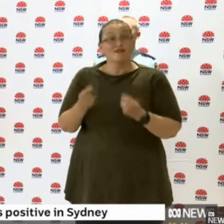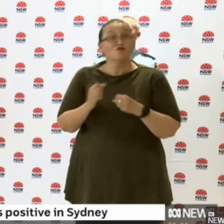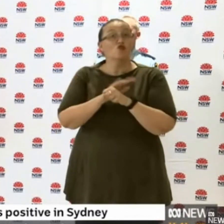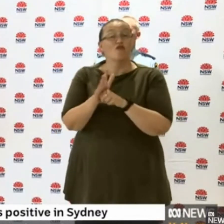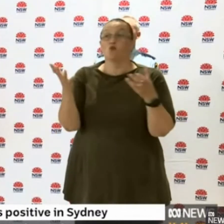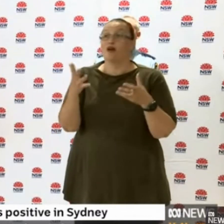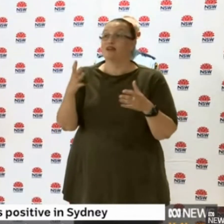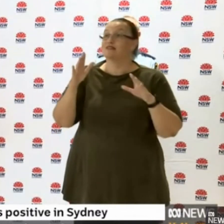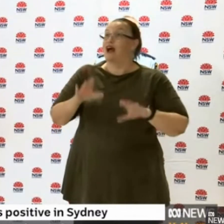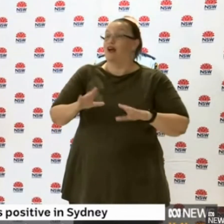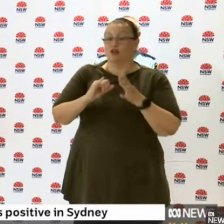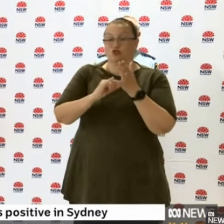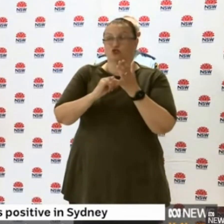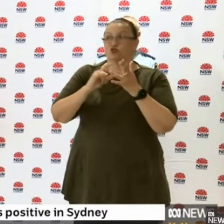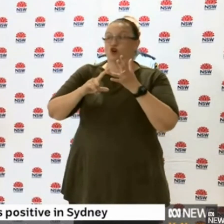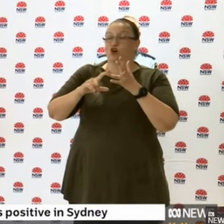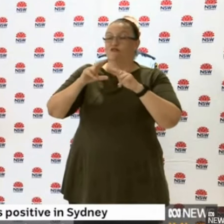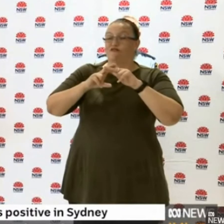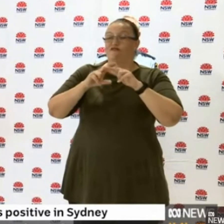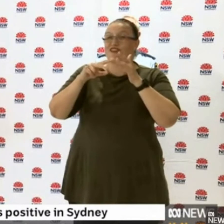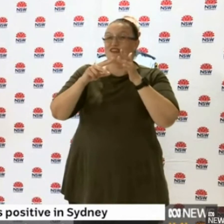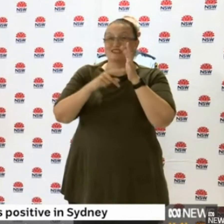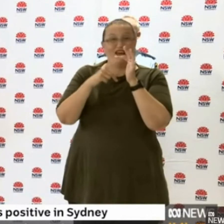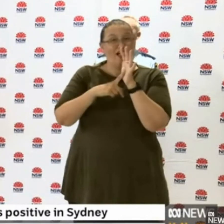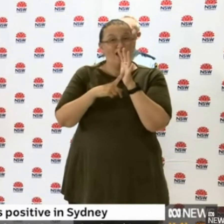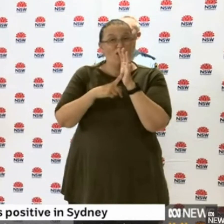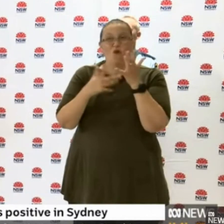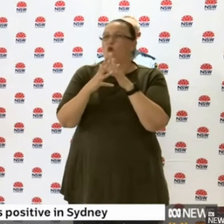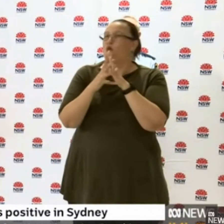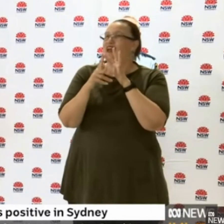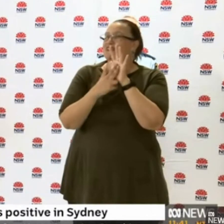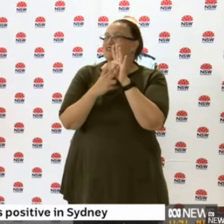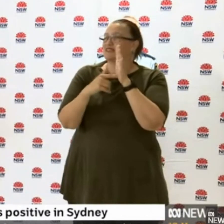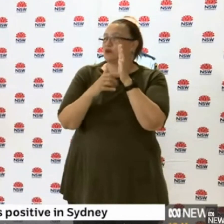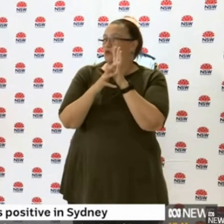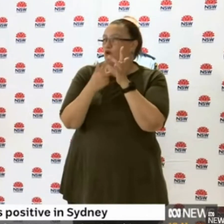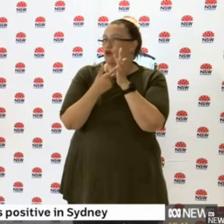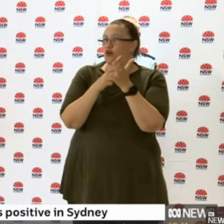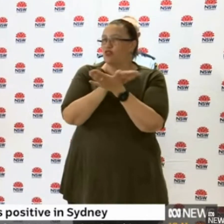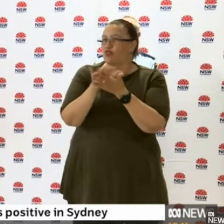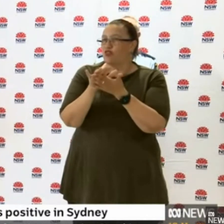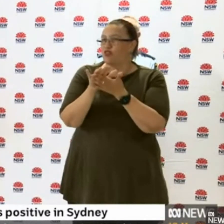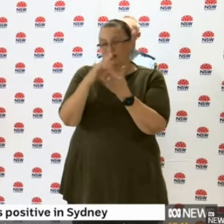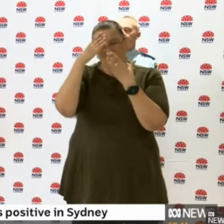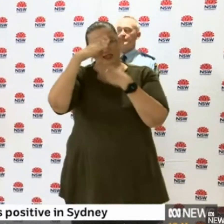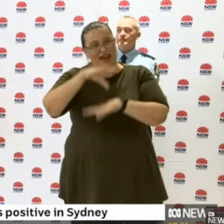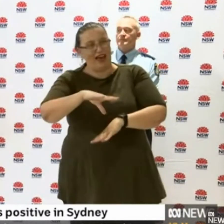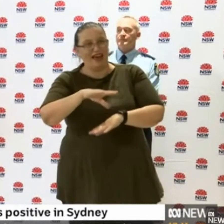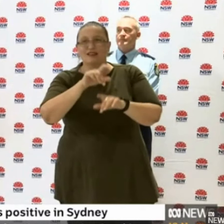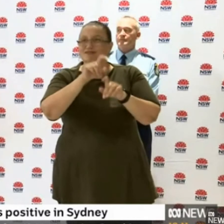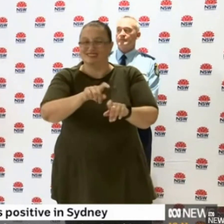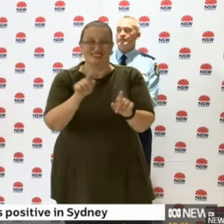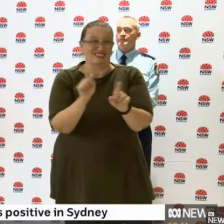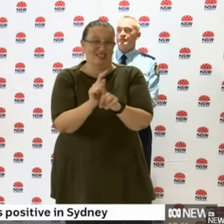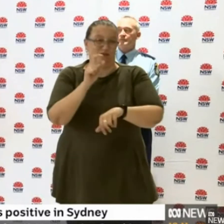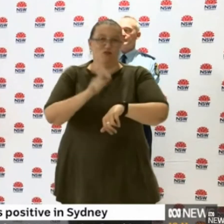at the Sofitel in the Sofitel Sydney Wentworth, who was present at the time that overlapped a period